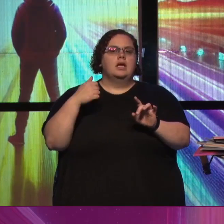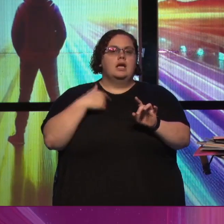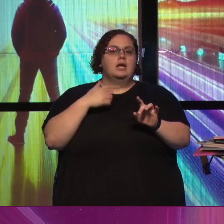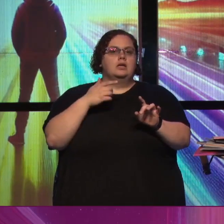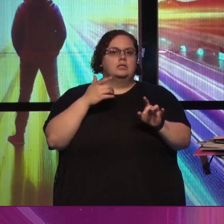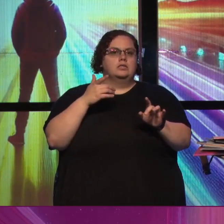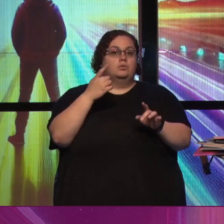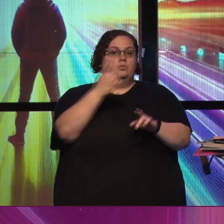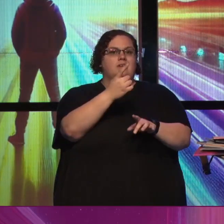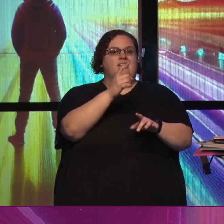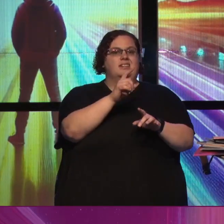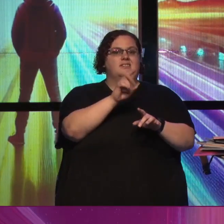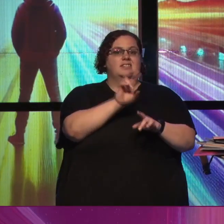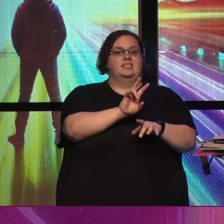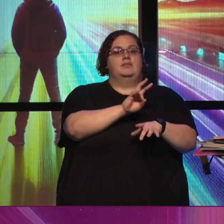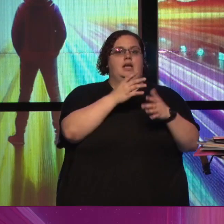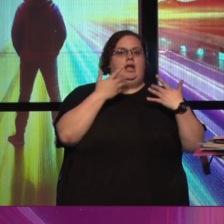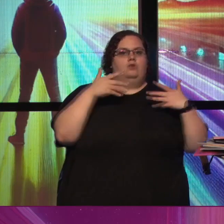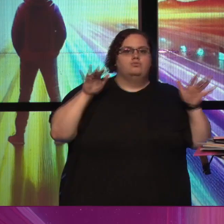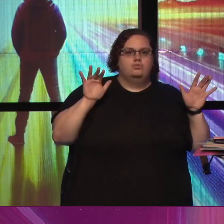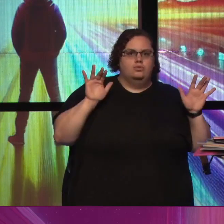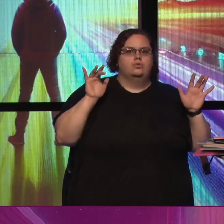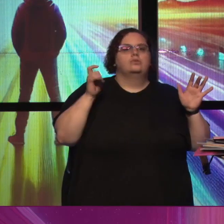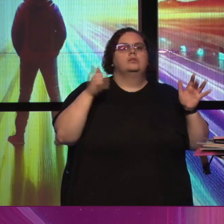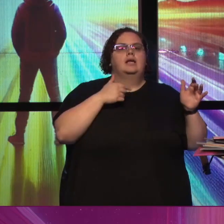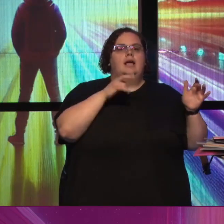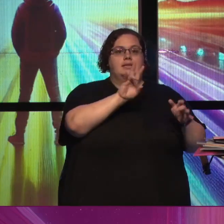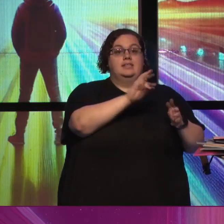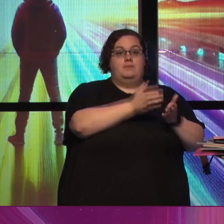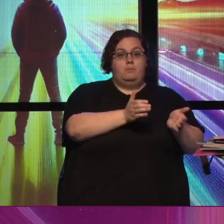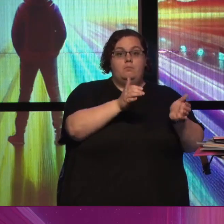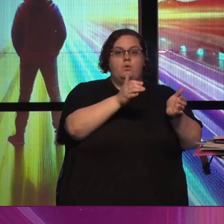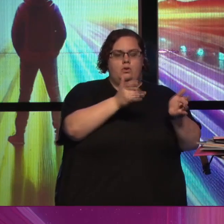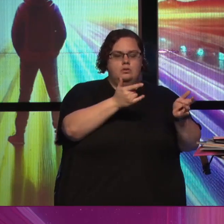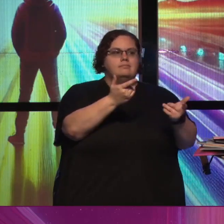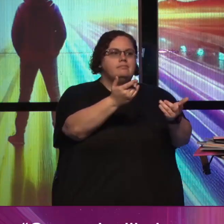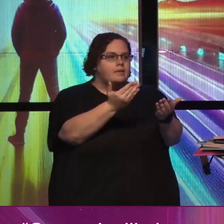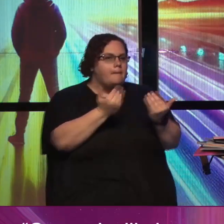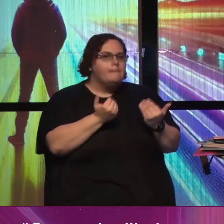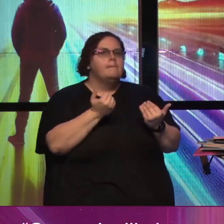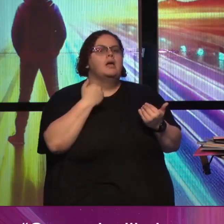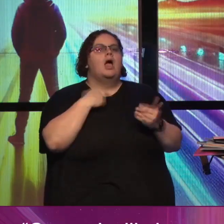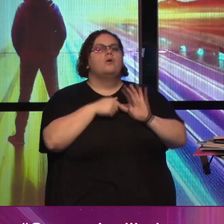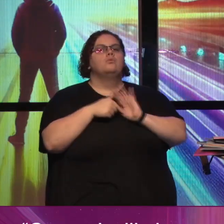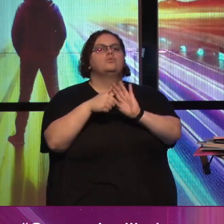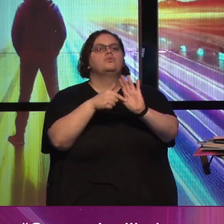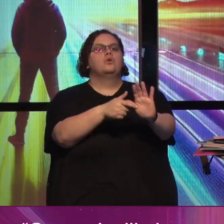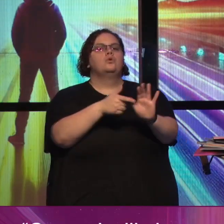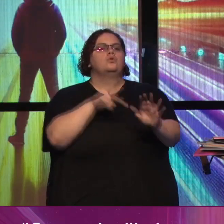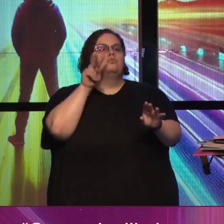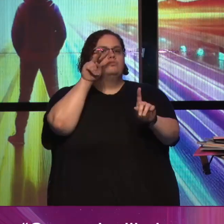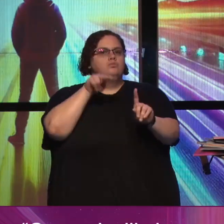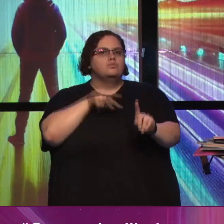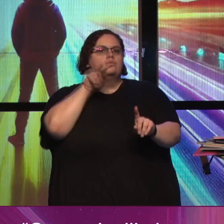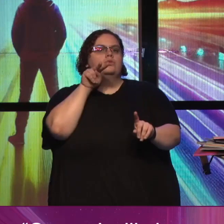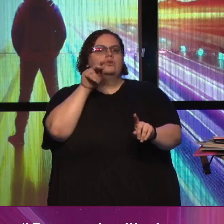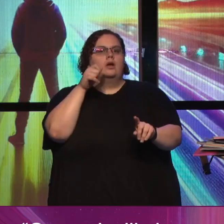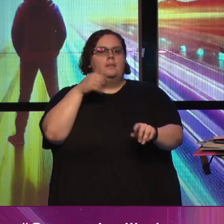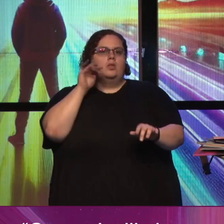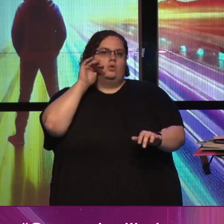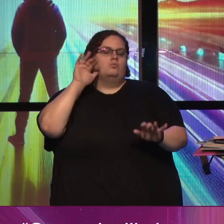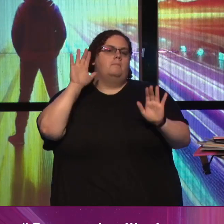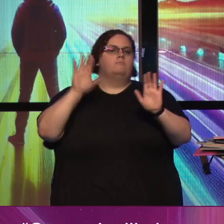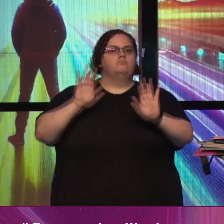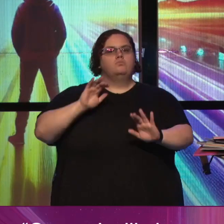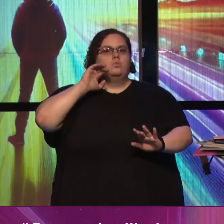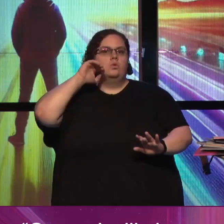the 7 bowls came and said to me, come and I will show you the judgment of the great whore who is seated